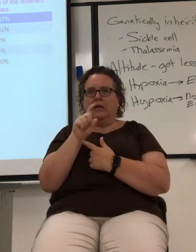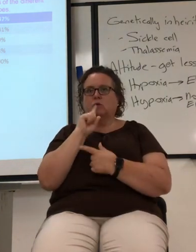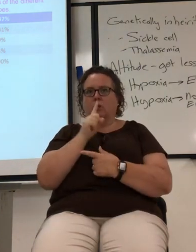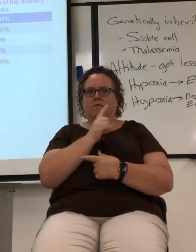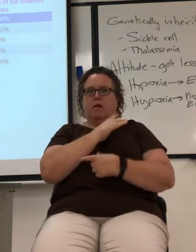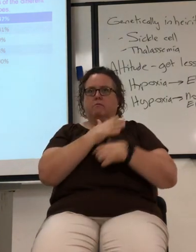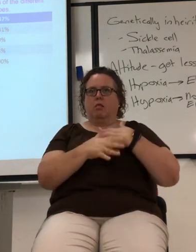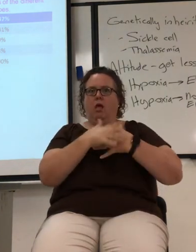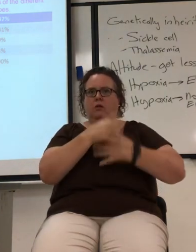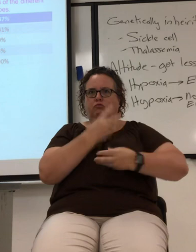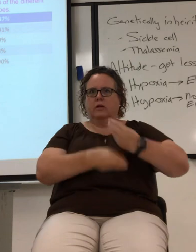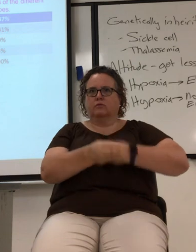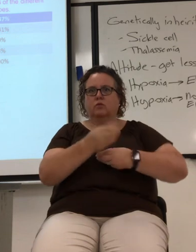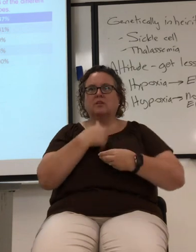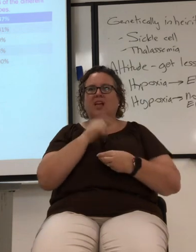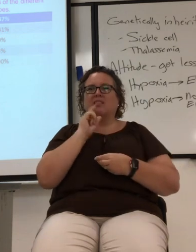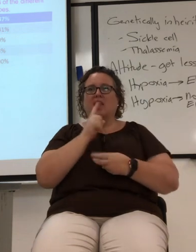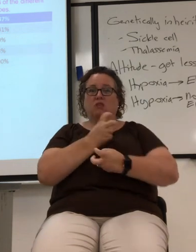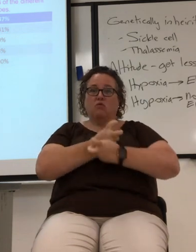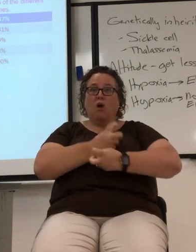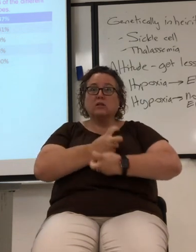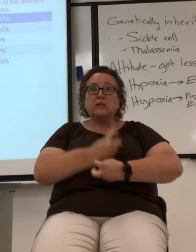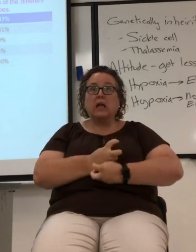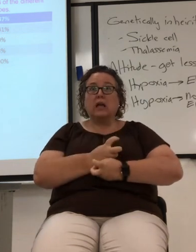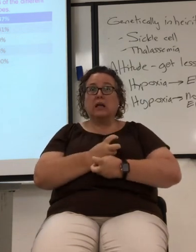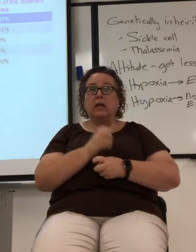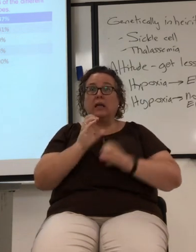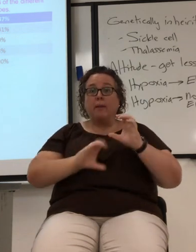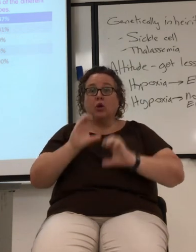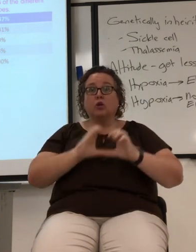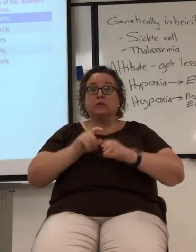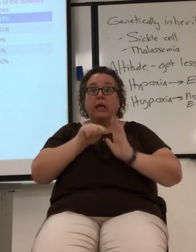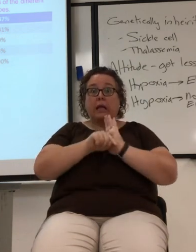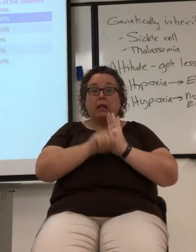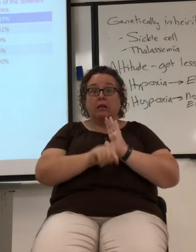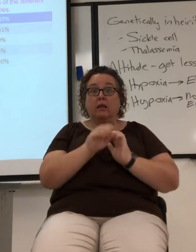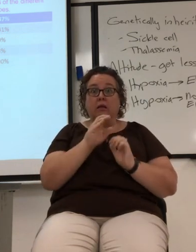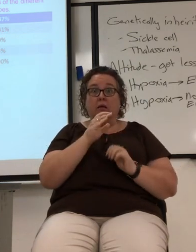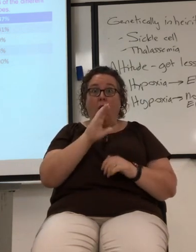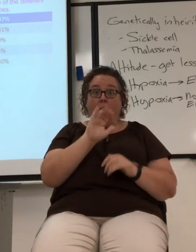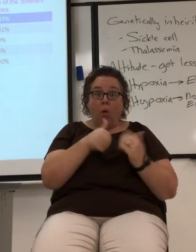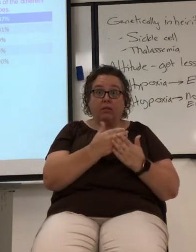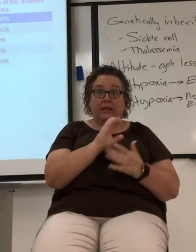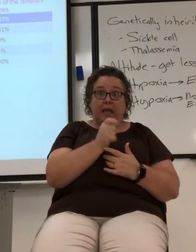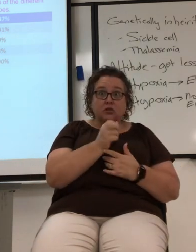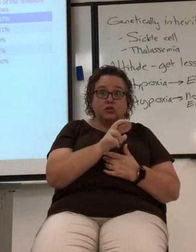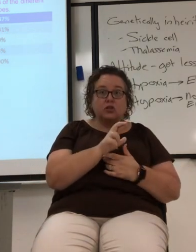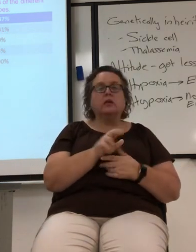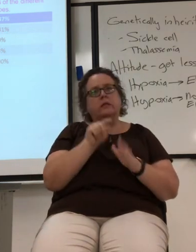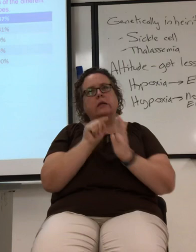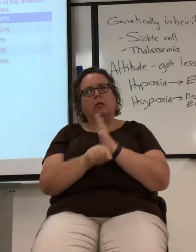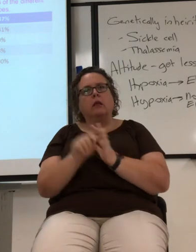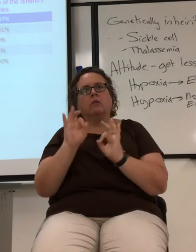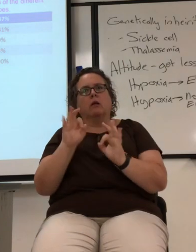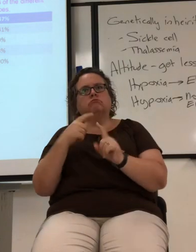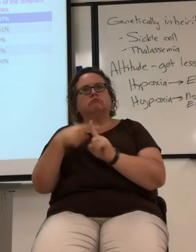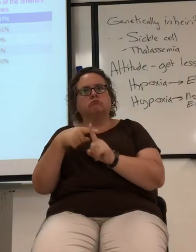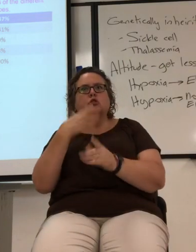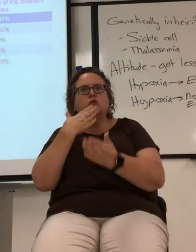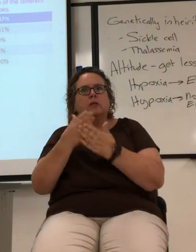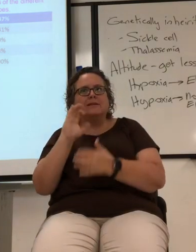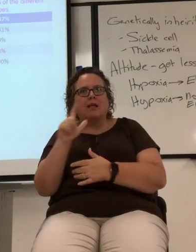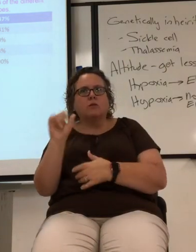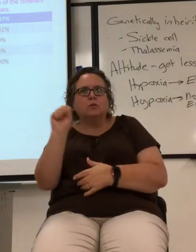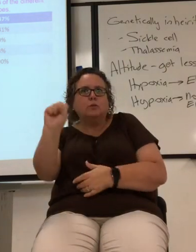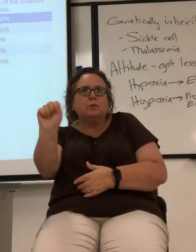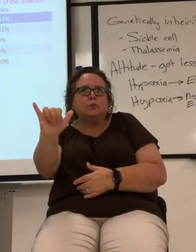Those toxic chemicals that are killing the cancer cells or killing everything else in you, including the bone marrow, they need to be transfused. But anyways, a